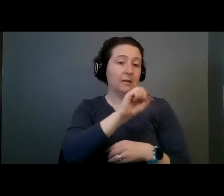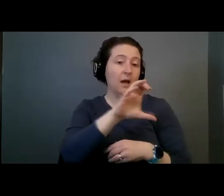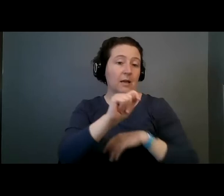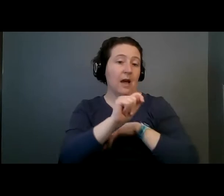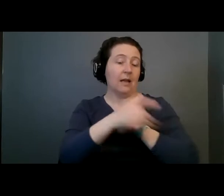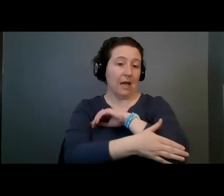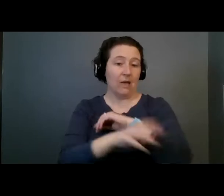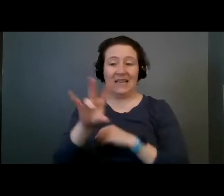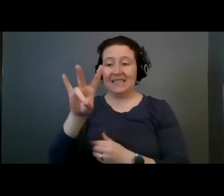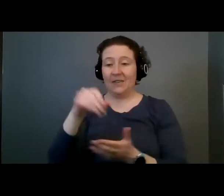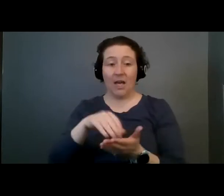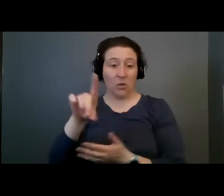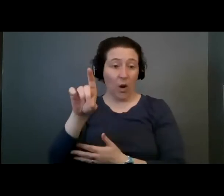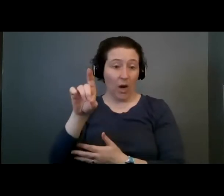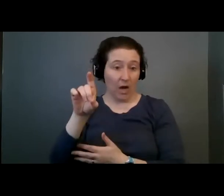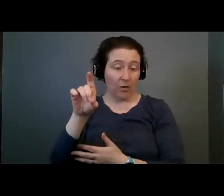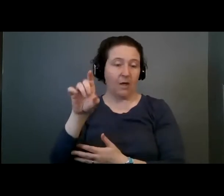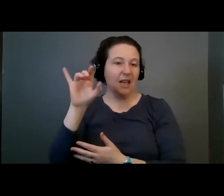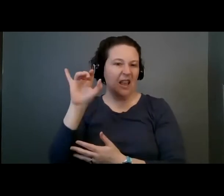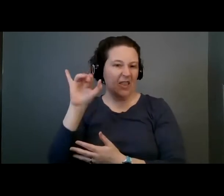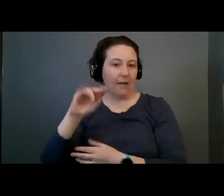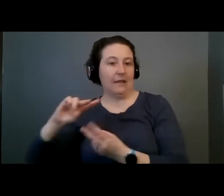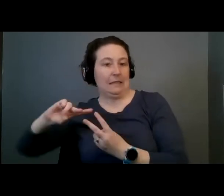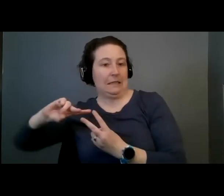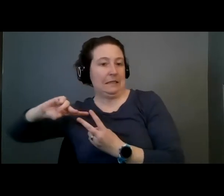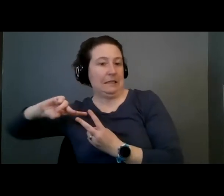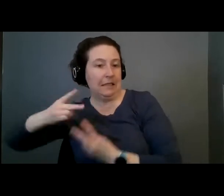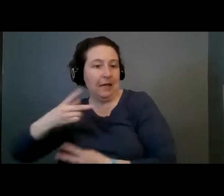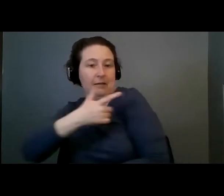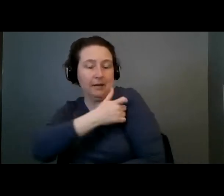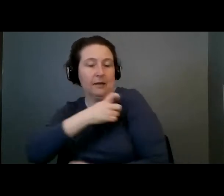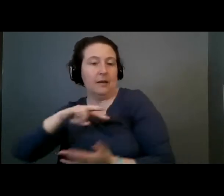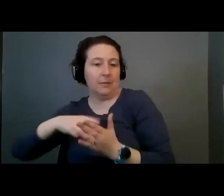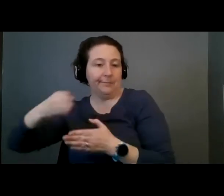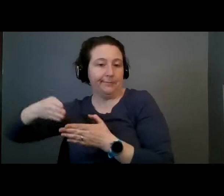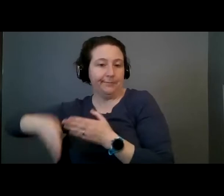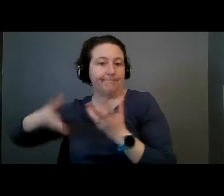7,100 being second doses or completed series.